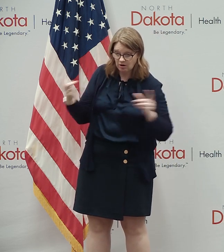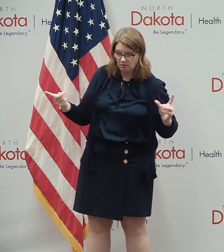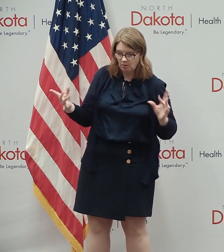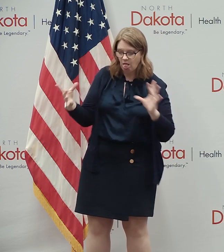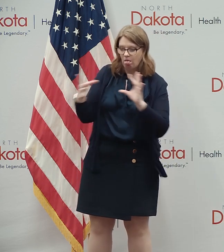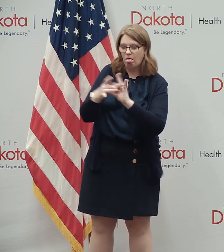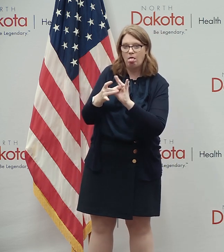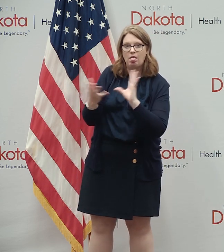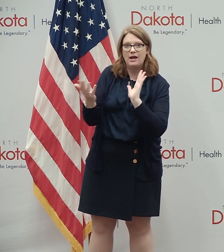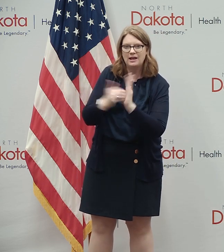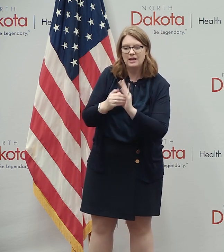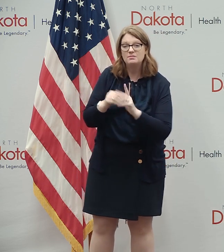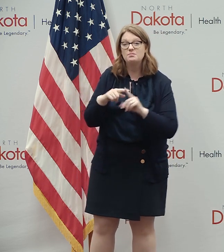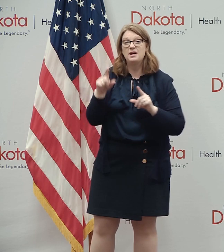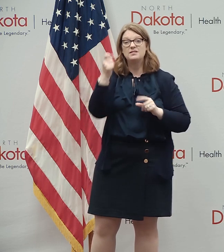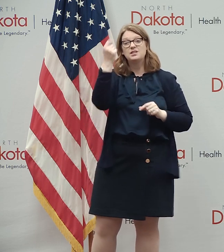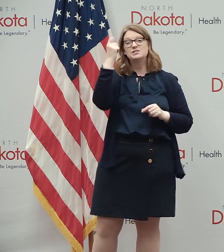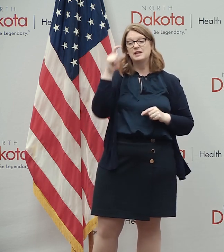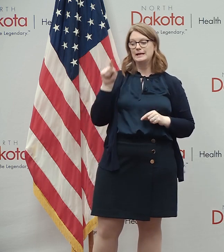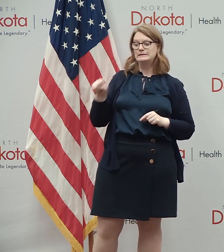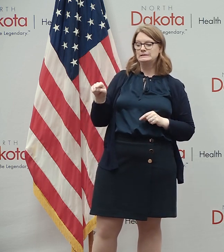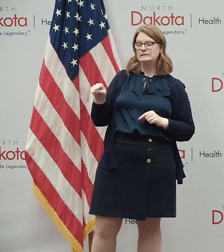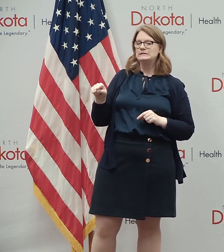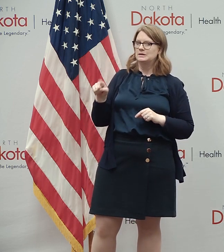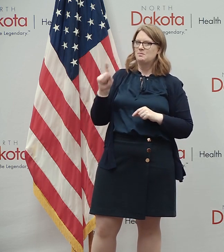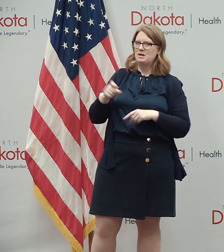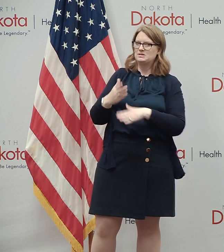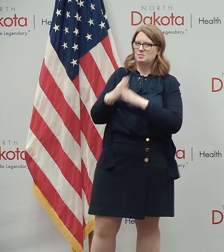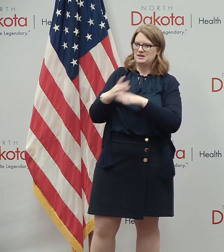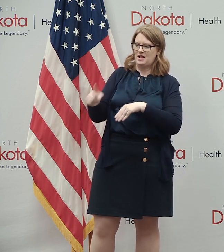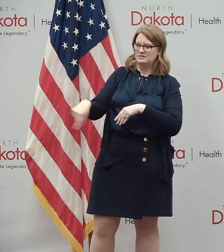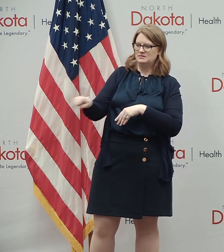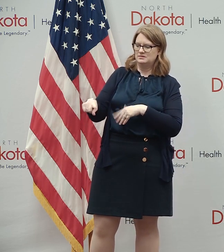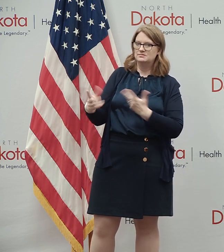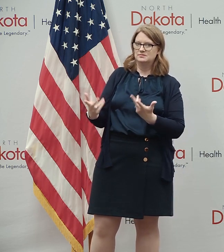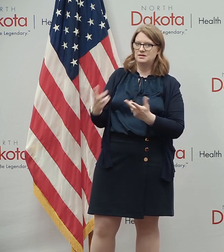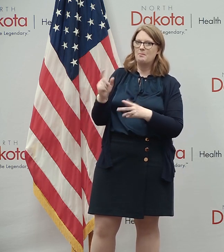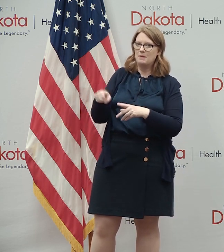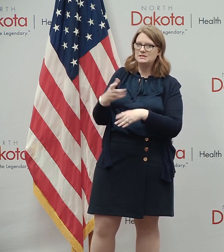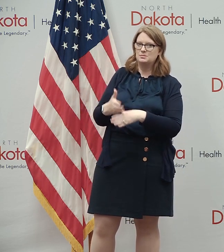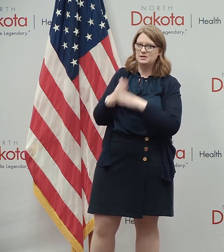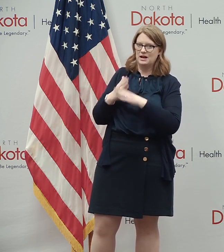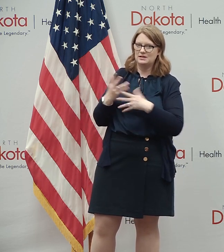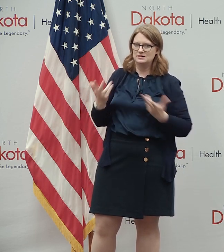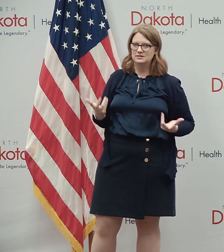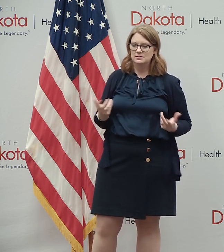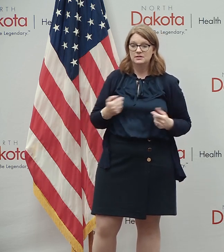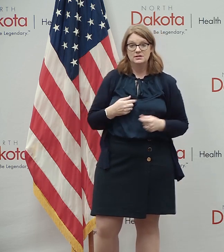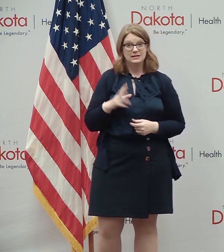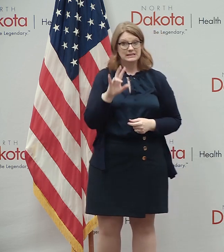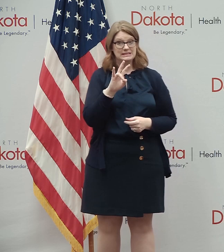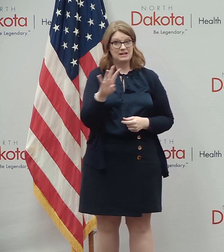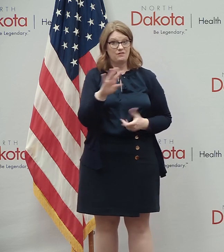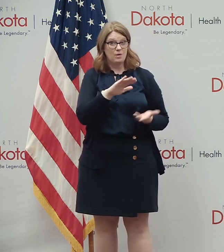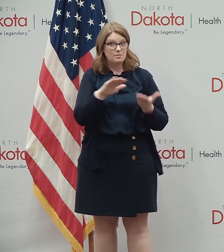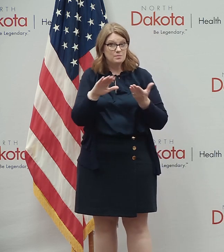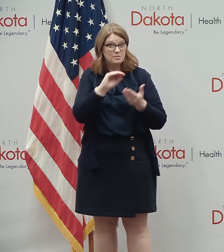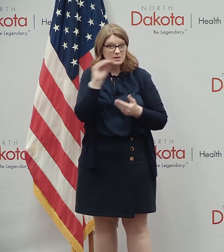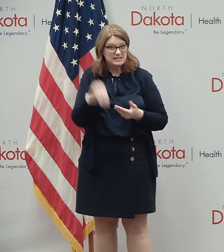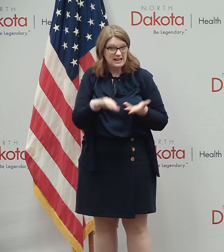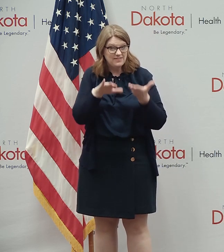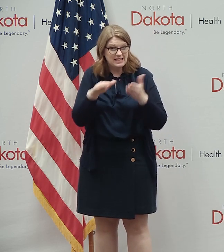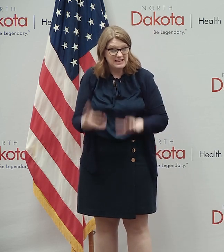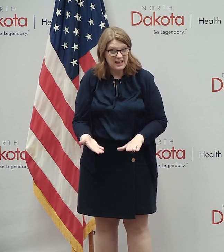all those individuals in congregate care, because as I walk through the numbers, you can see when we've got 74% of the deaths that we've